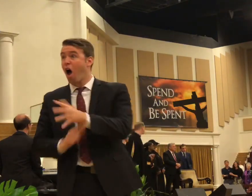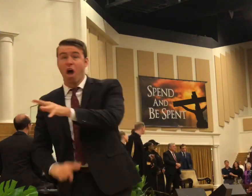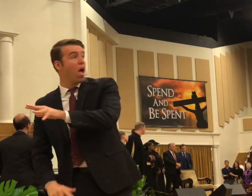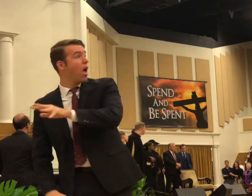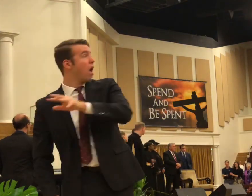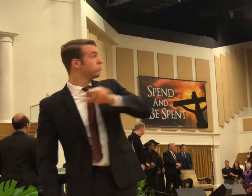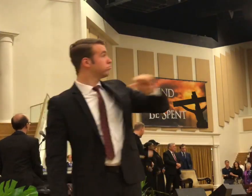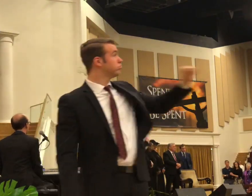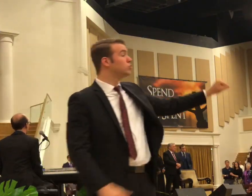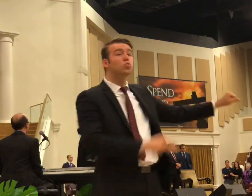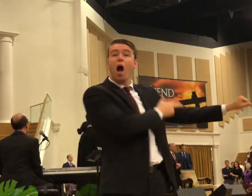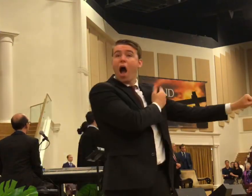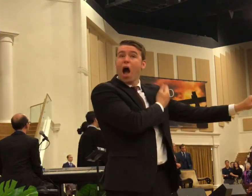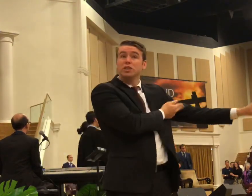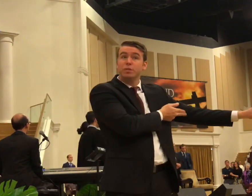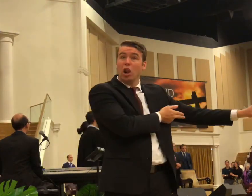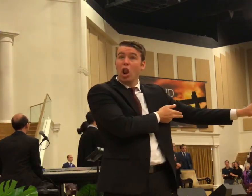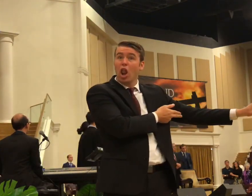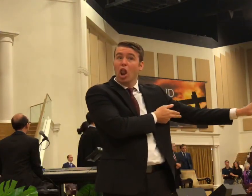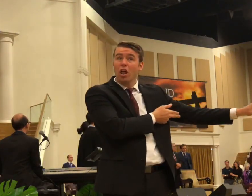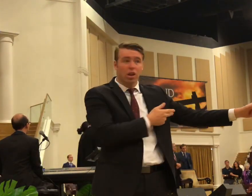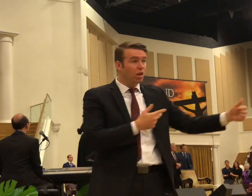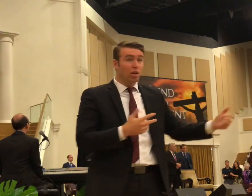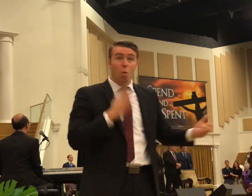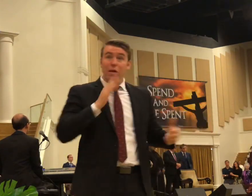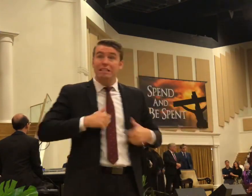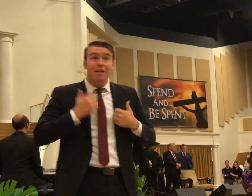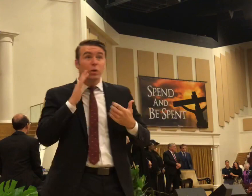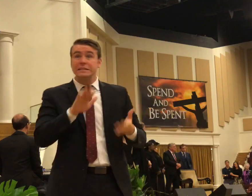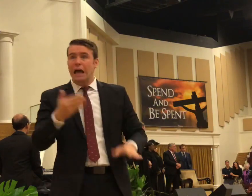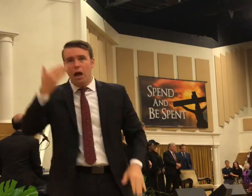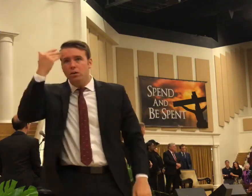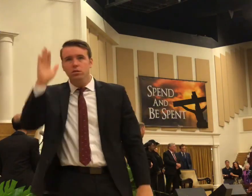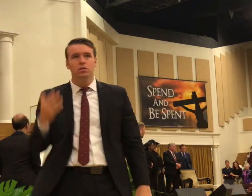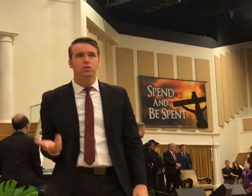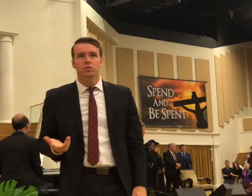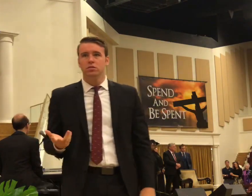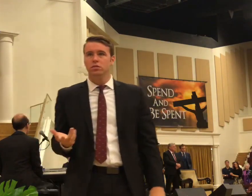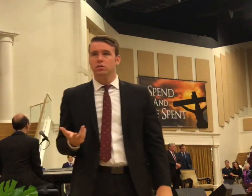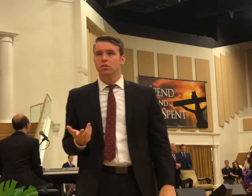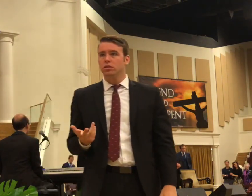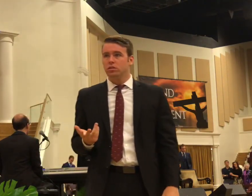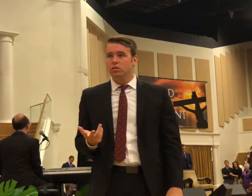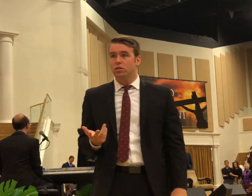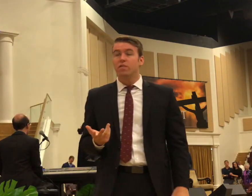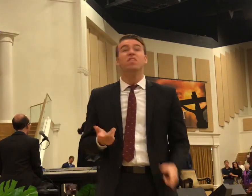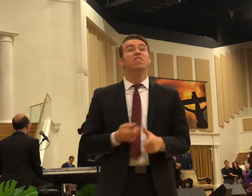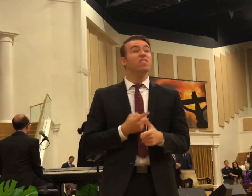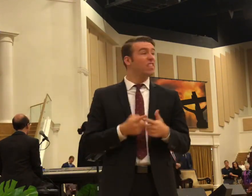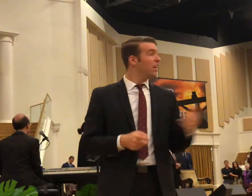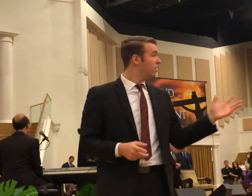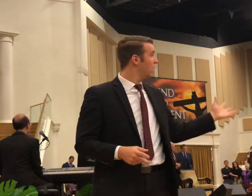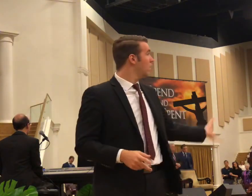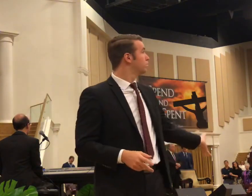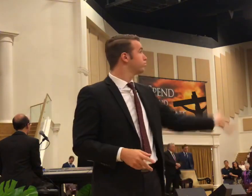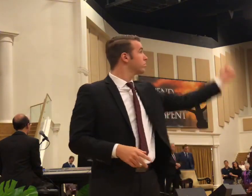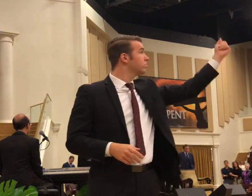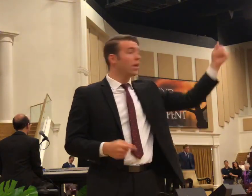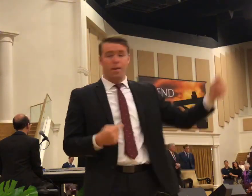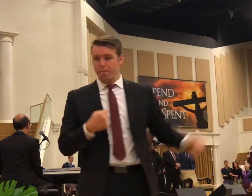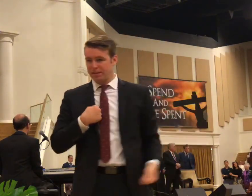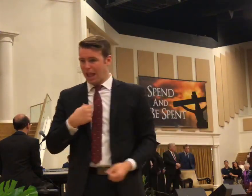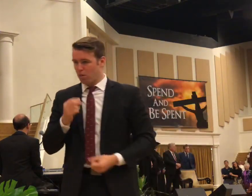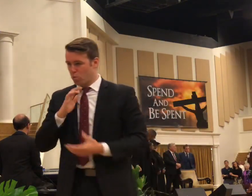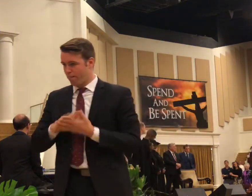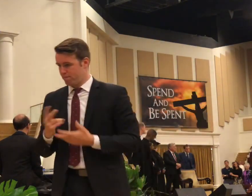out to the mainland in San Pedro Sula. You don't know if he's going to live or die. Then they leave, and it's you and your little